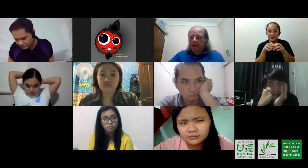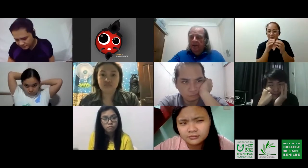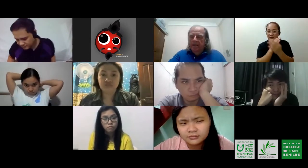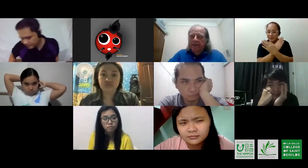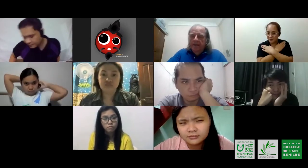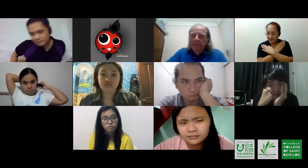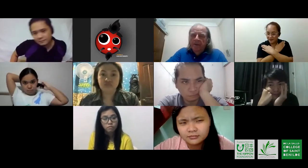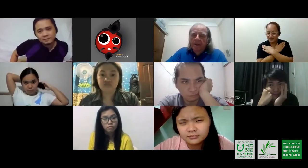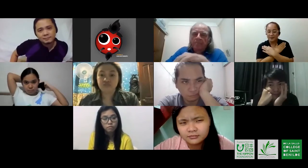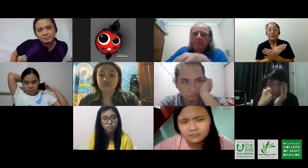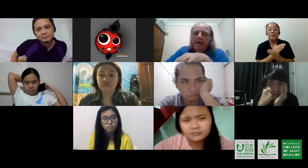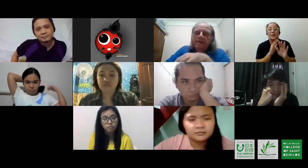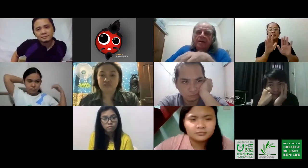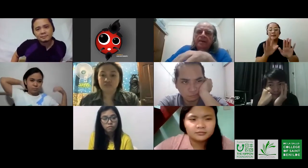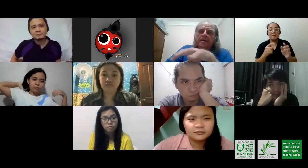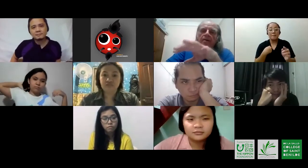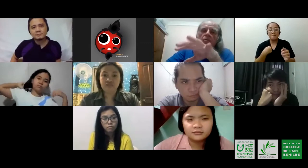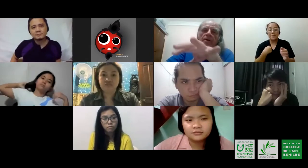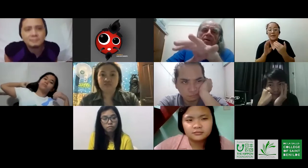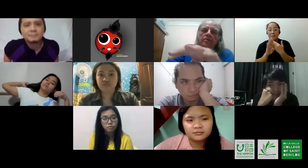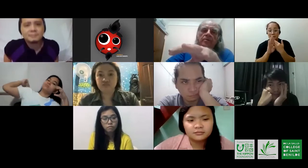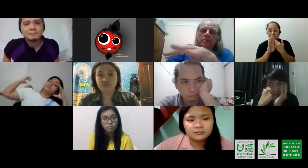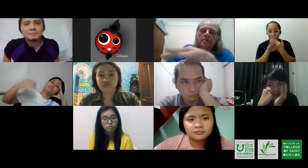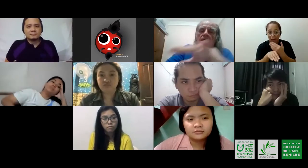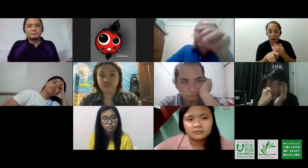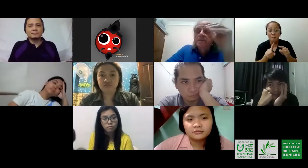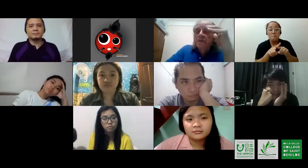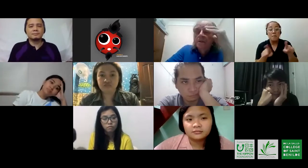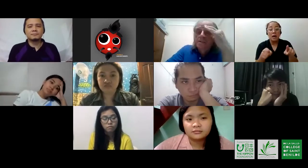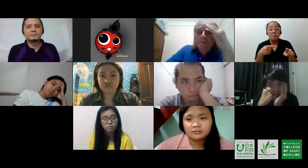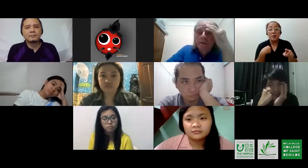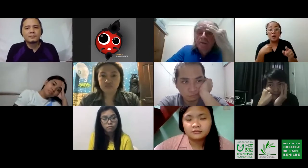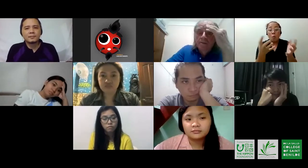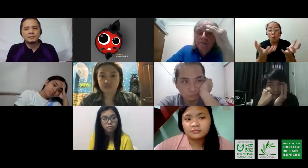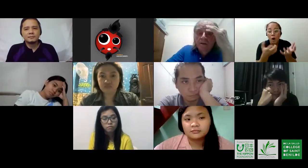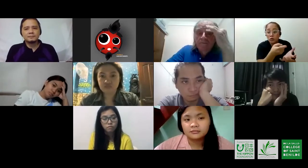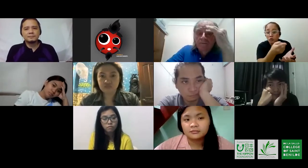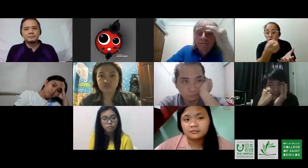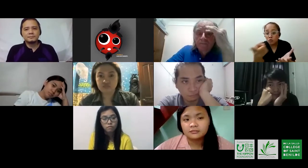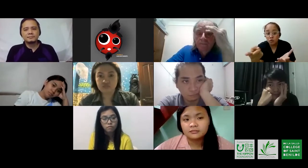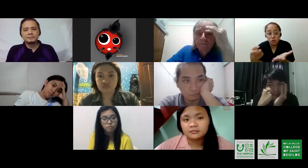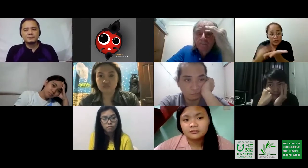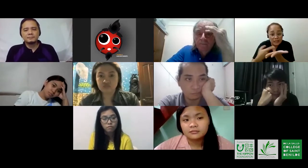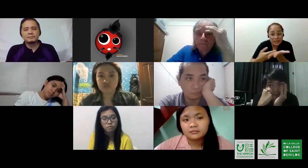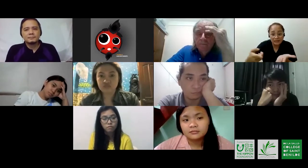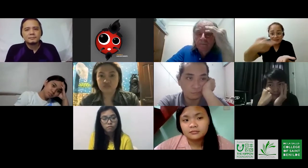And then I'm going to come back, and then I want you to start discussing among yourself.